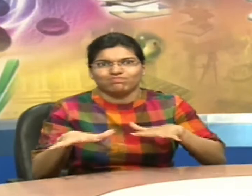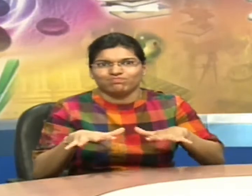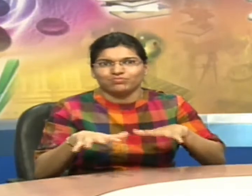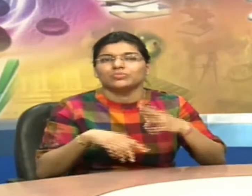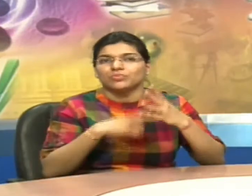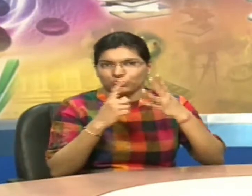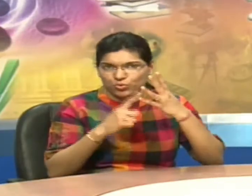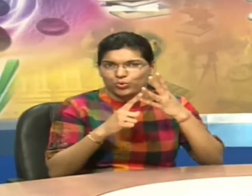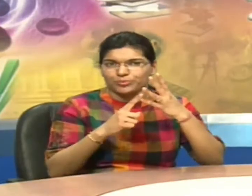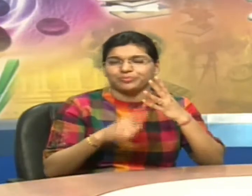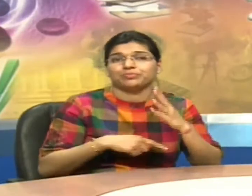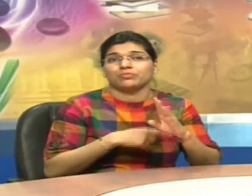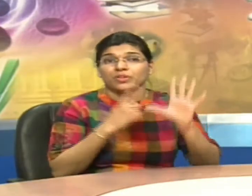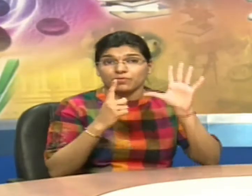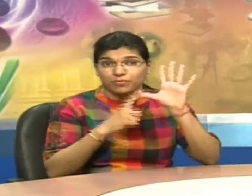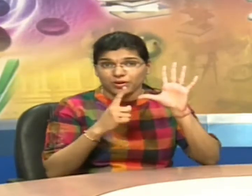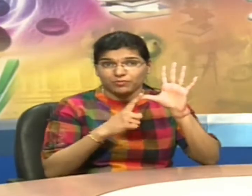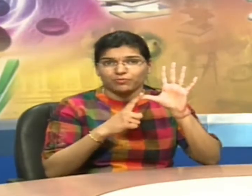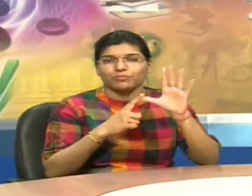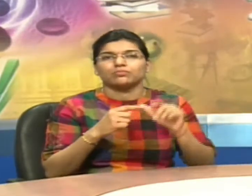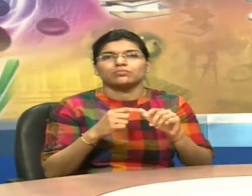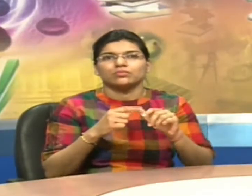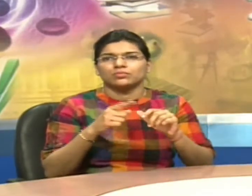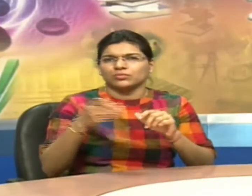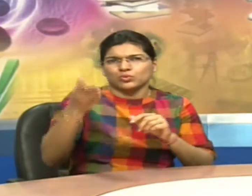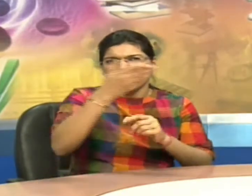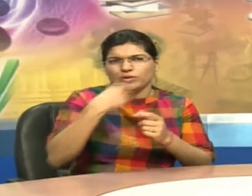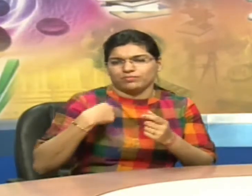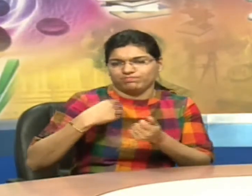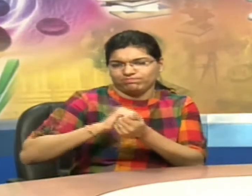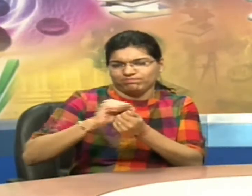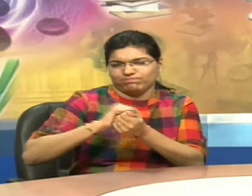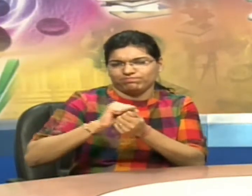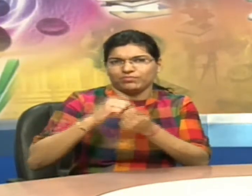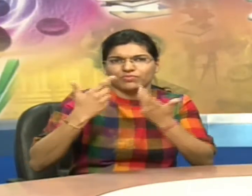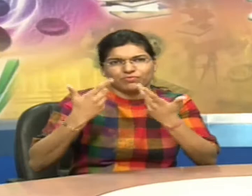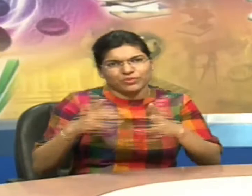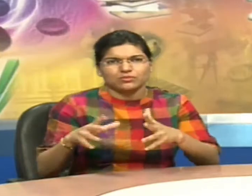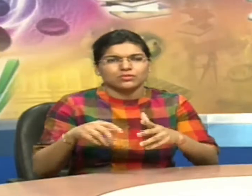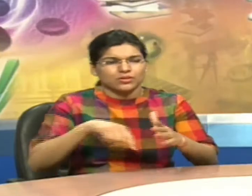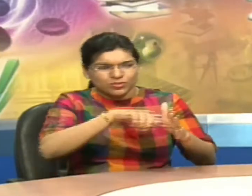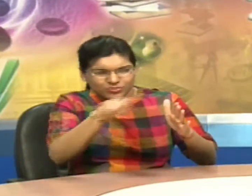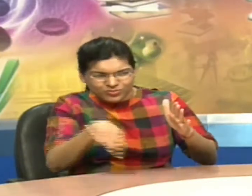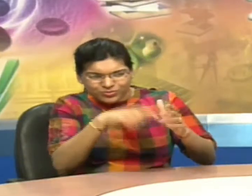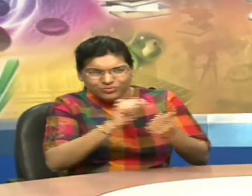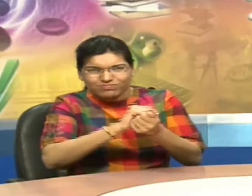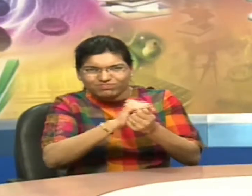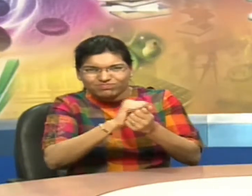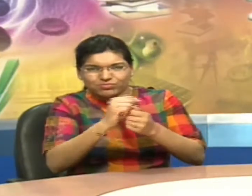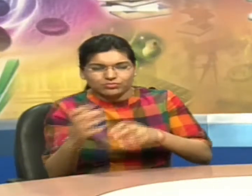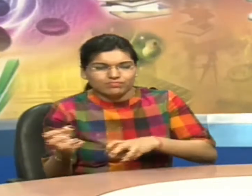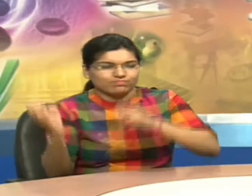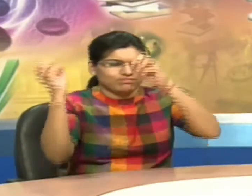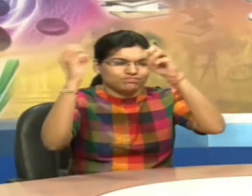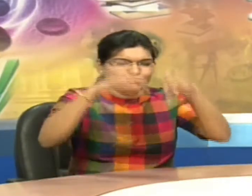Third word is ice cream and the fourth word is earthquake. Fifth word